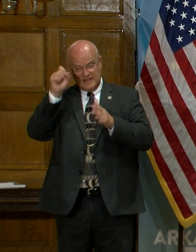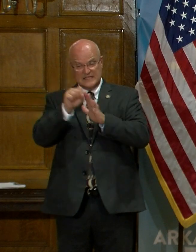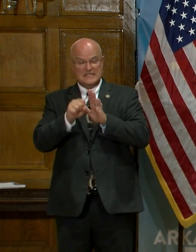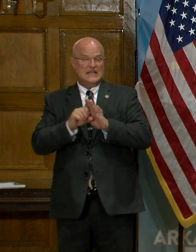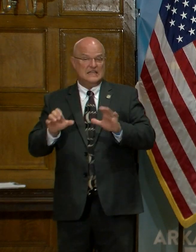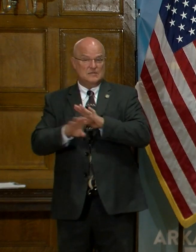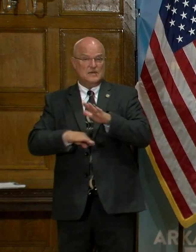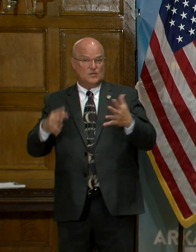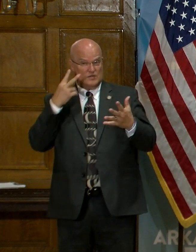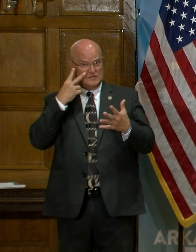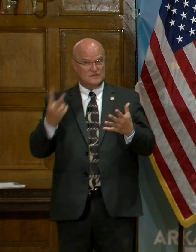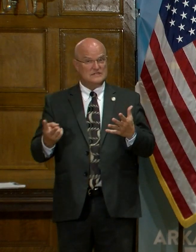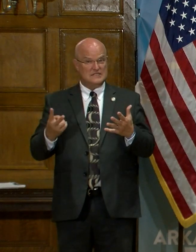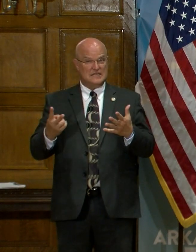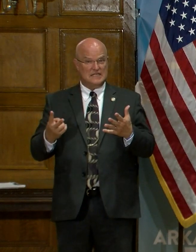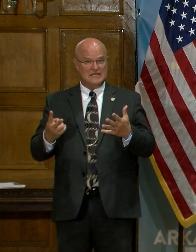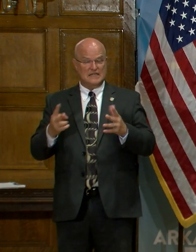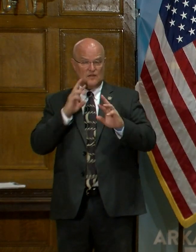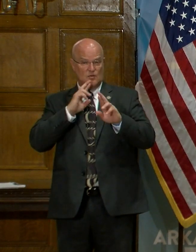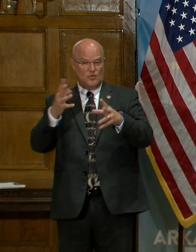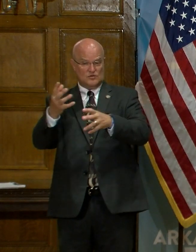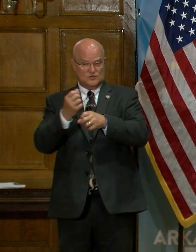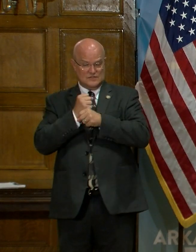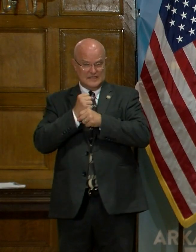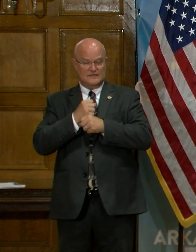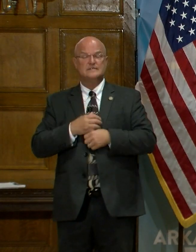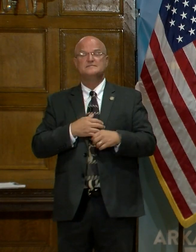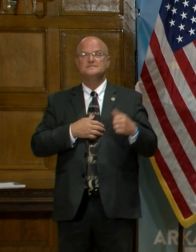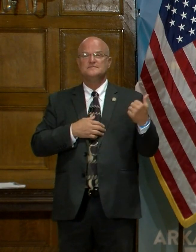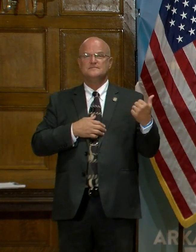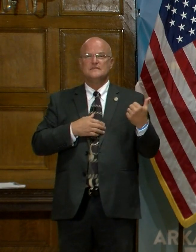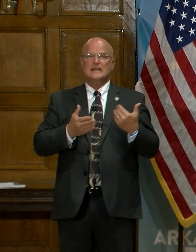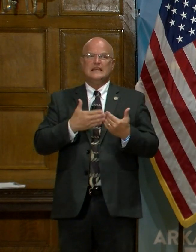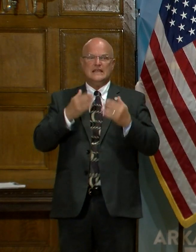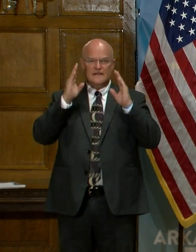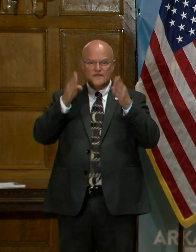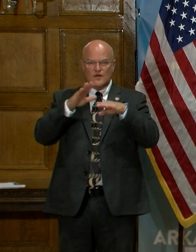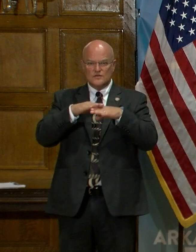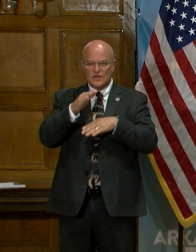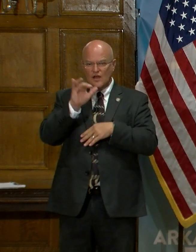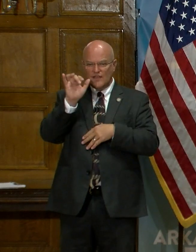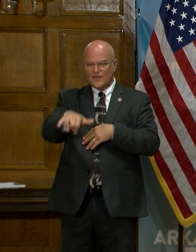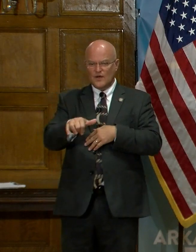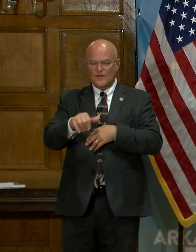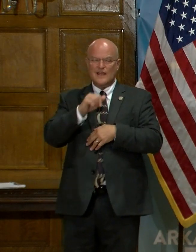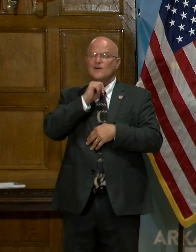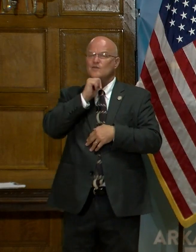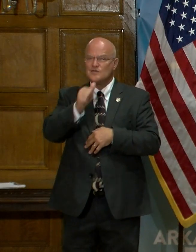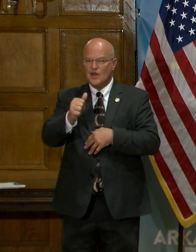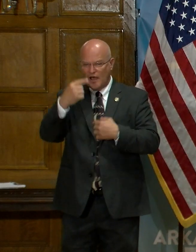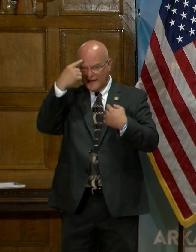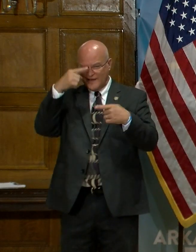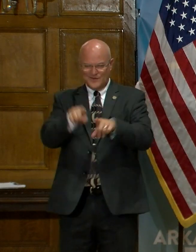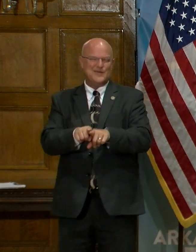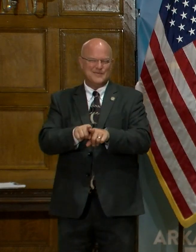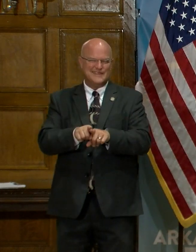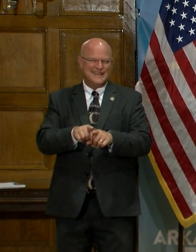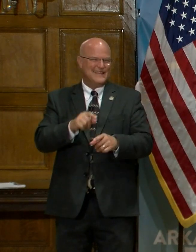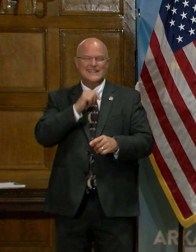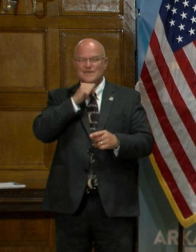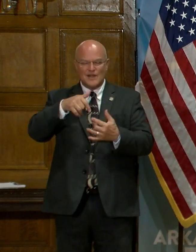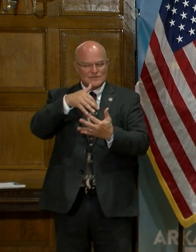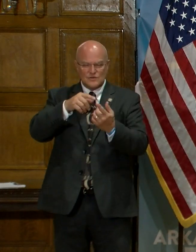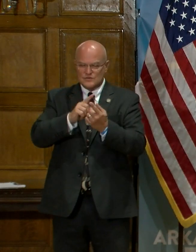state did based on what you've seen and reports you've gotten? Well, it's easy to focus on those that were not compliant, that were